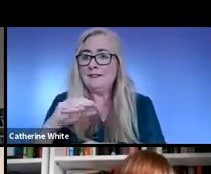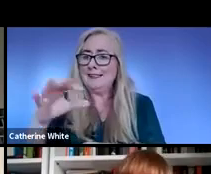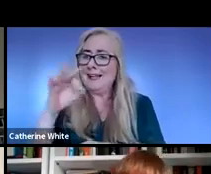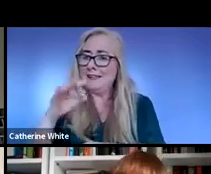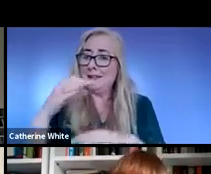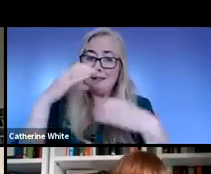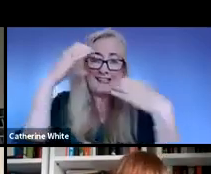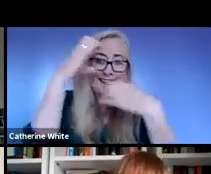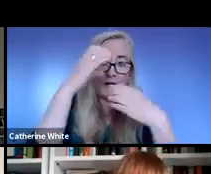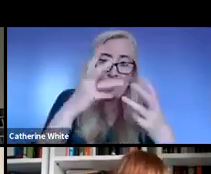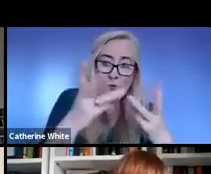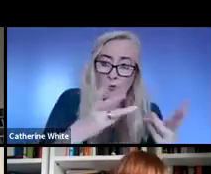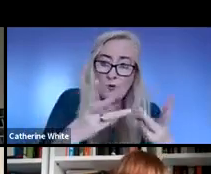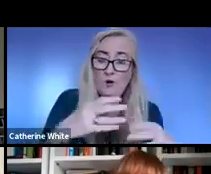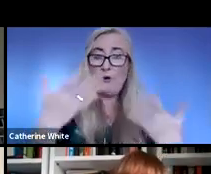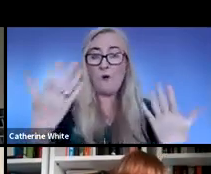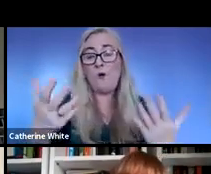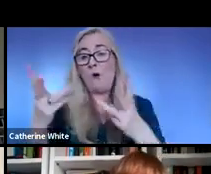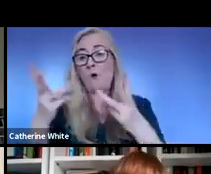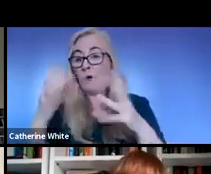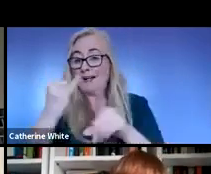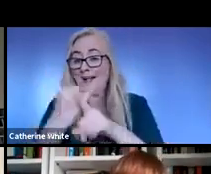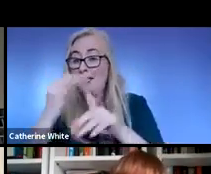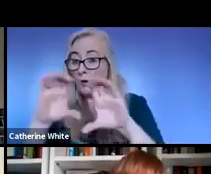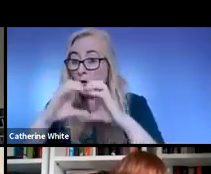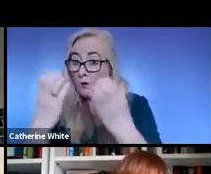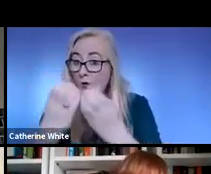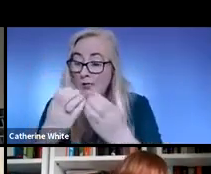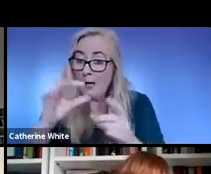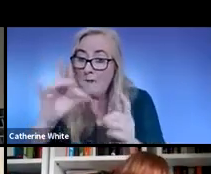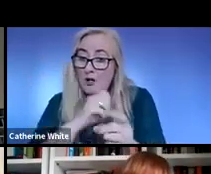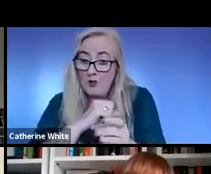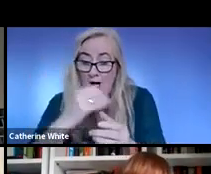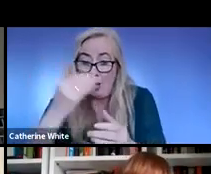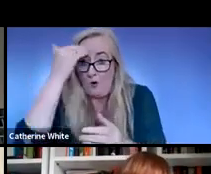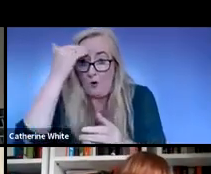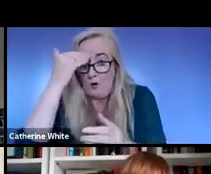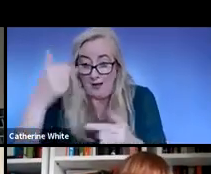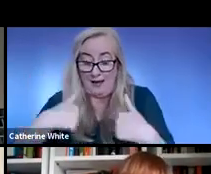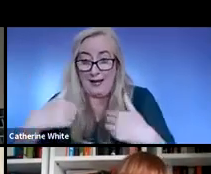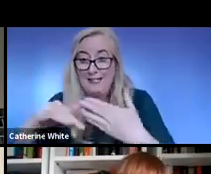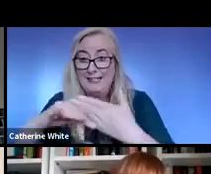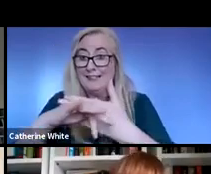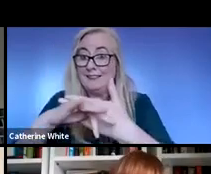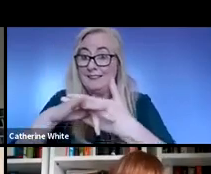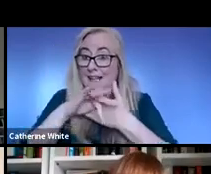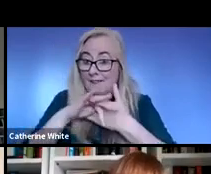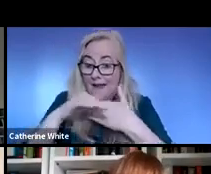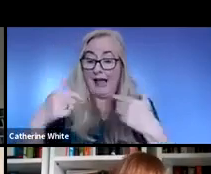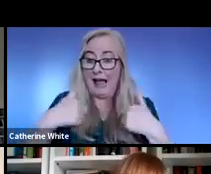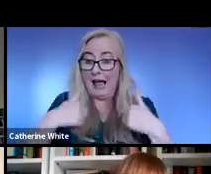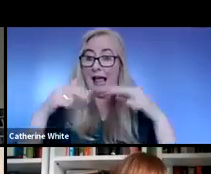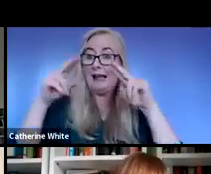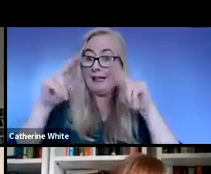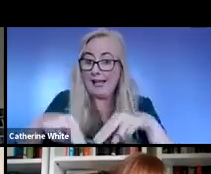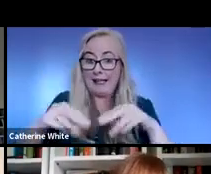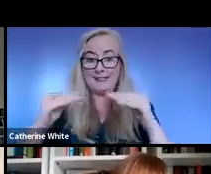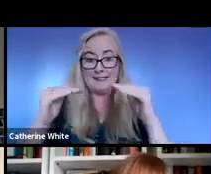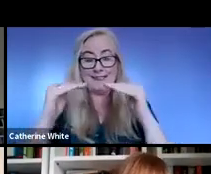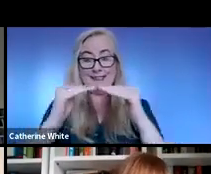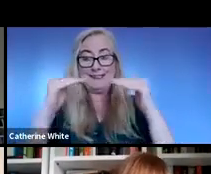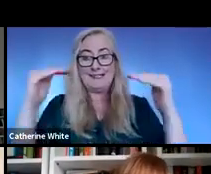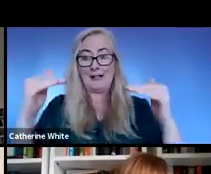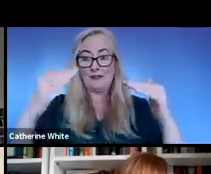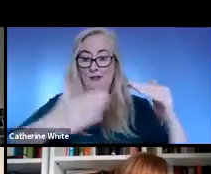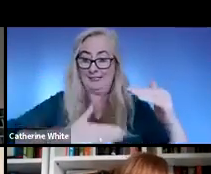caring work, be that work in the community, and have that security that they will still be able to have some standard of living.